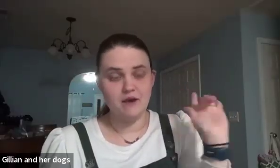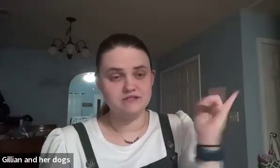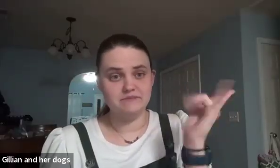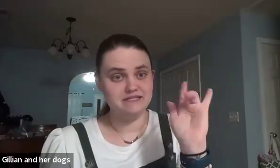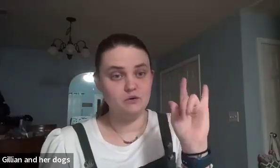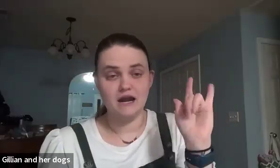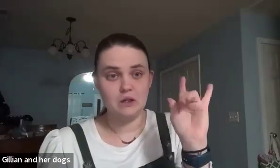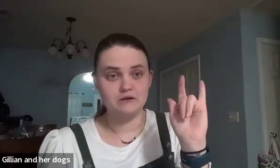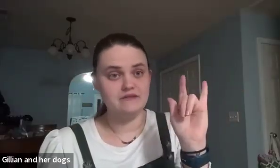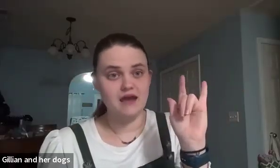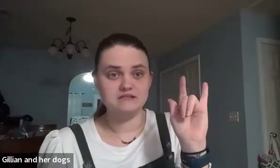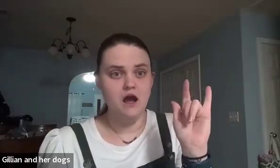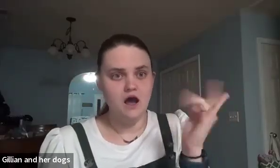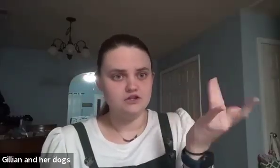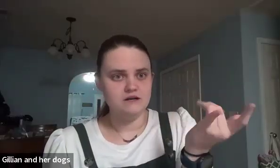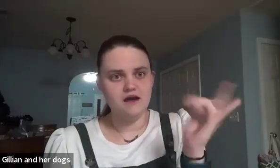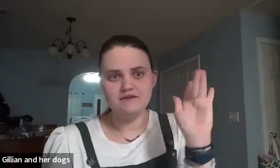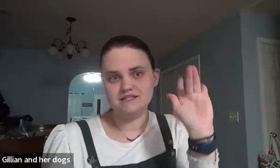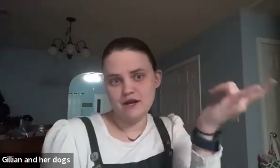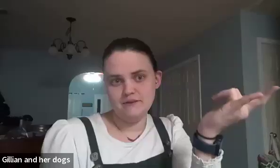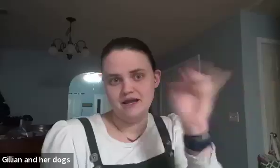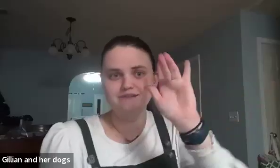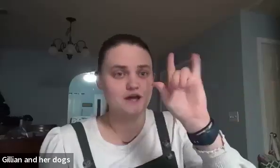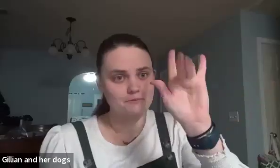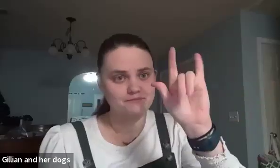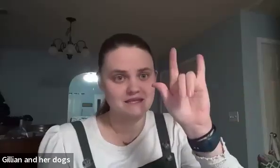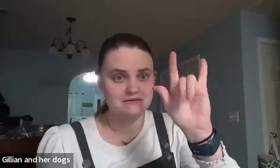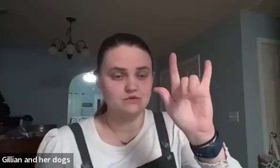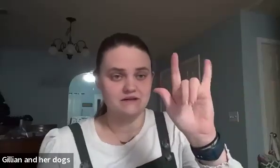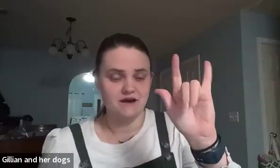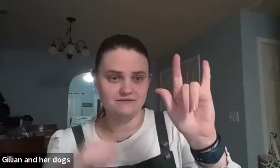that was a big deal when I learned that. I was like, oh, 25 is Spider-Man. So 25.